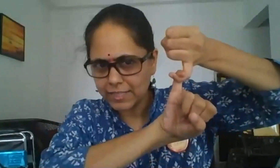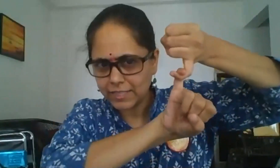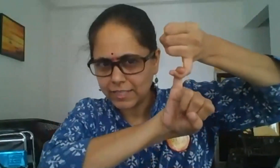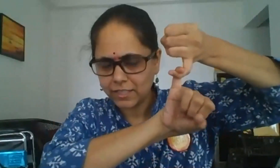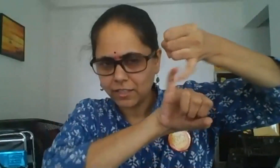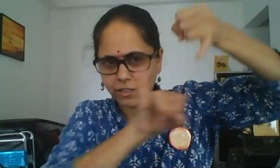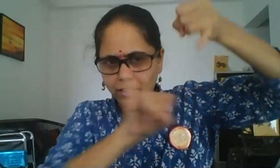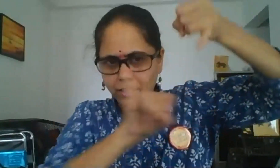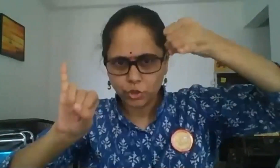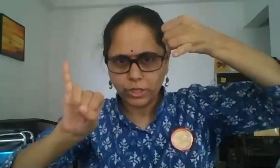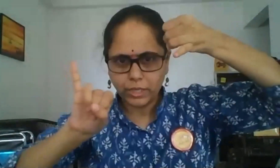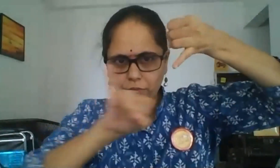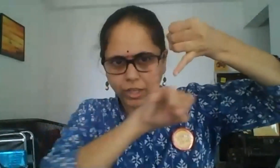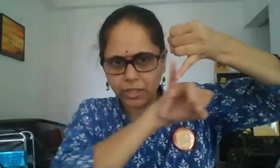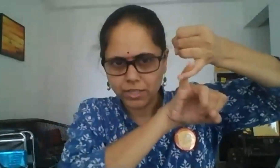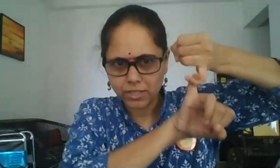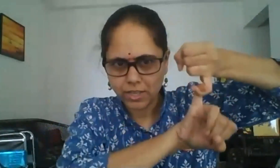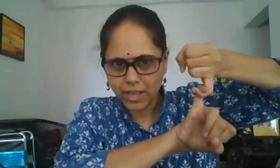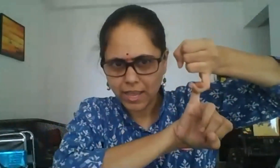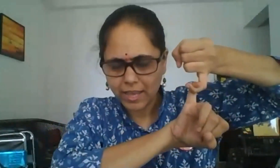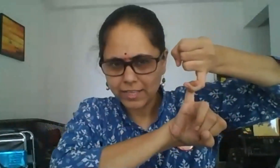S, two little fingers, S